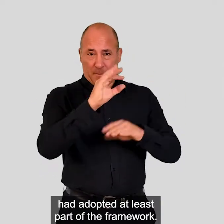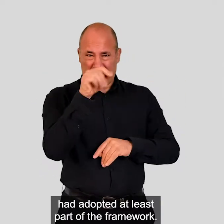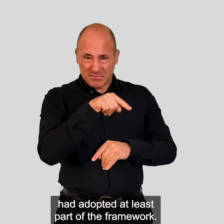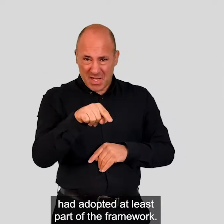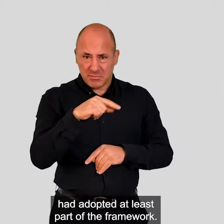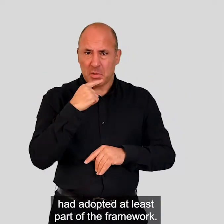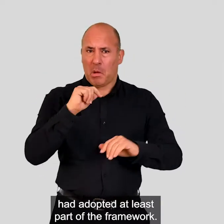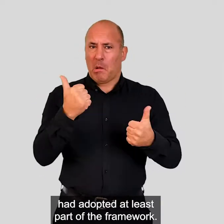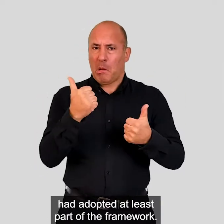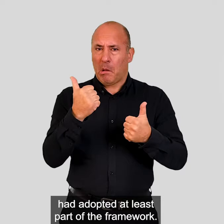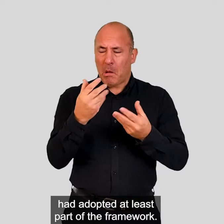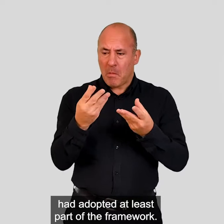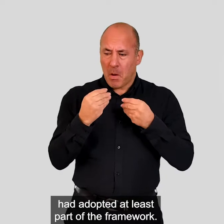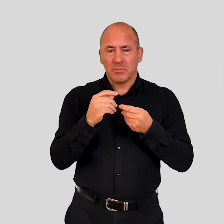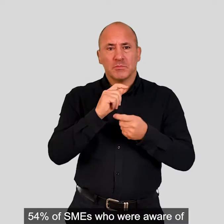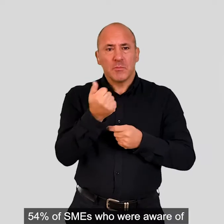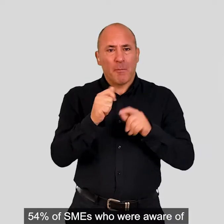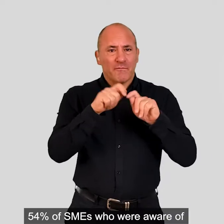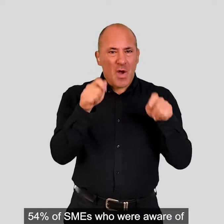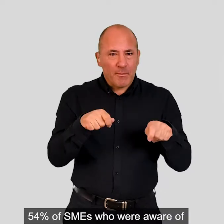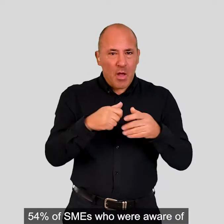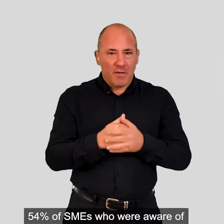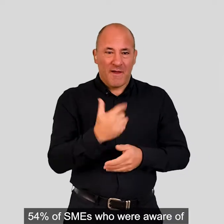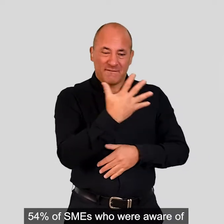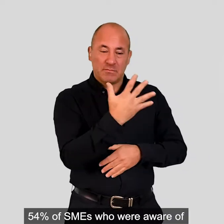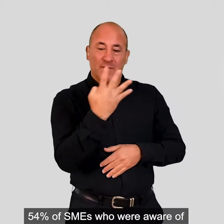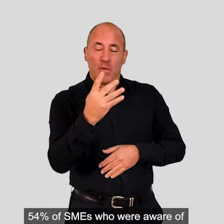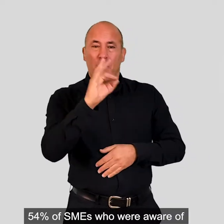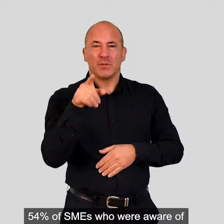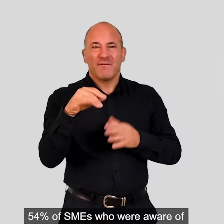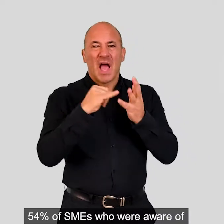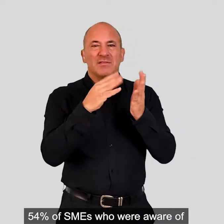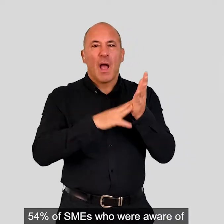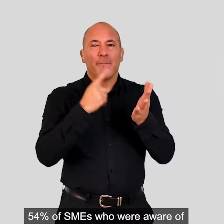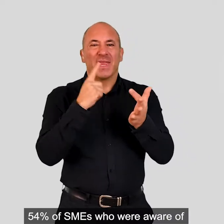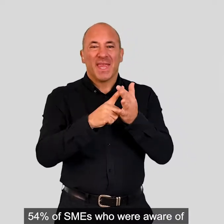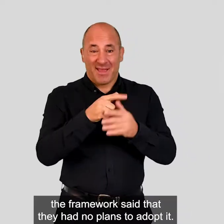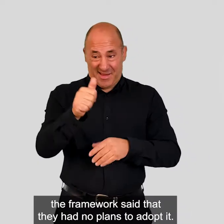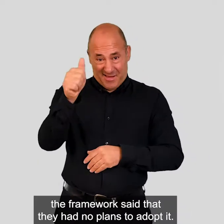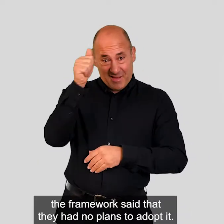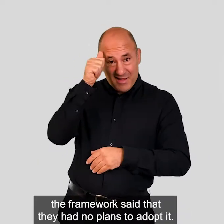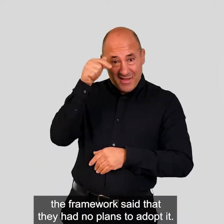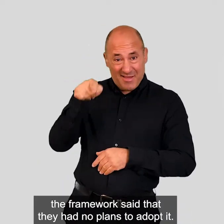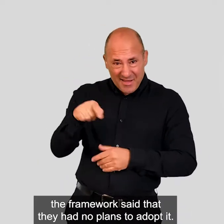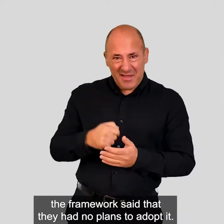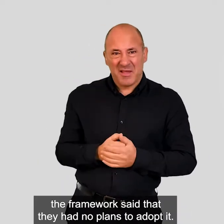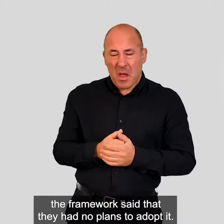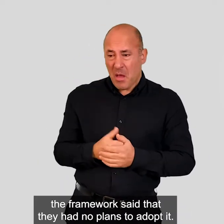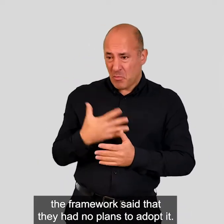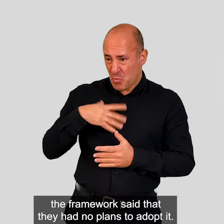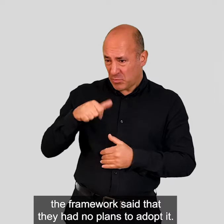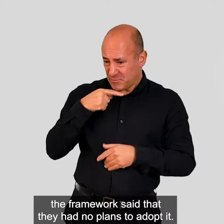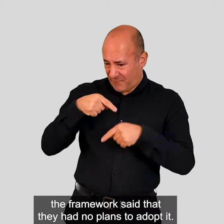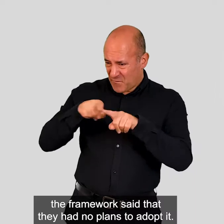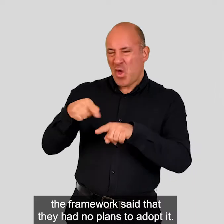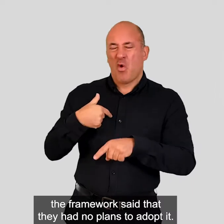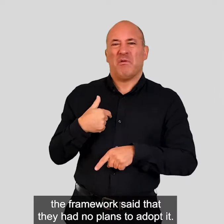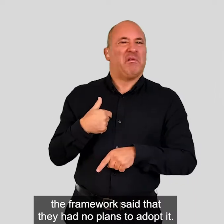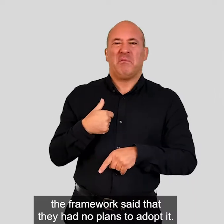part of the framework. 54% of SMEs who were aware of the framework said that they had no plans to adopt